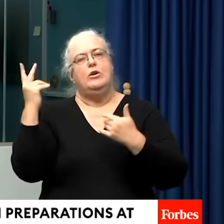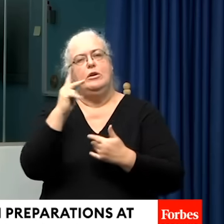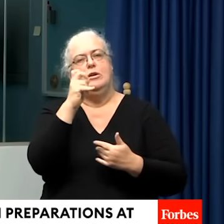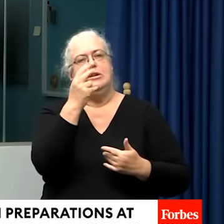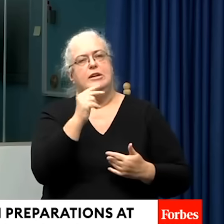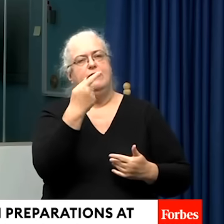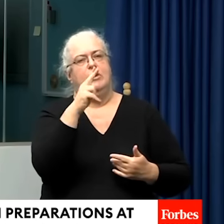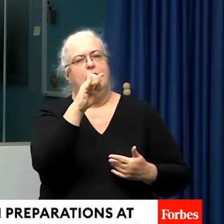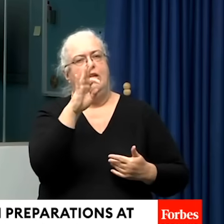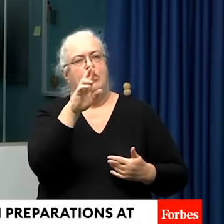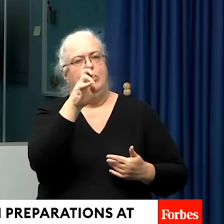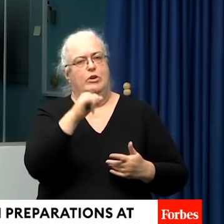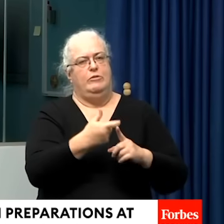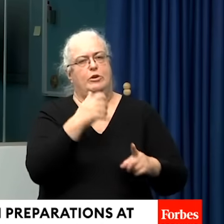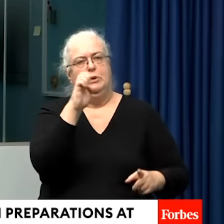Management, Kevin Guthrie.